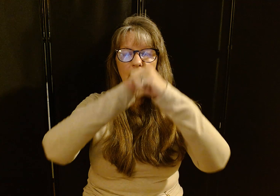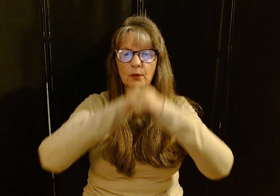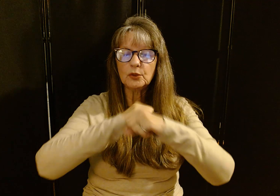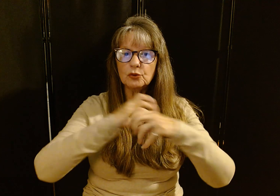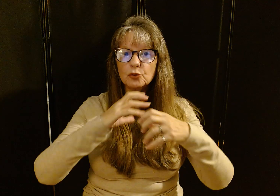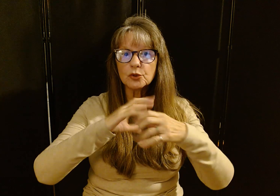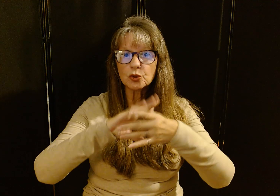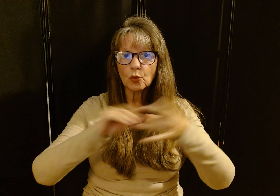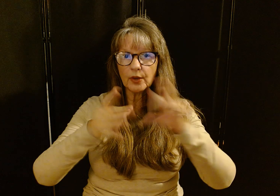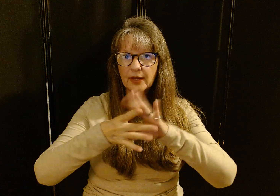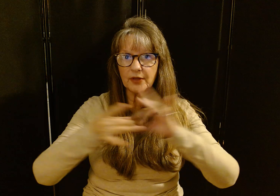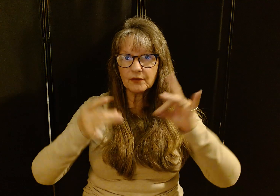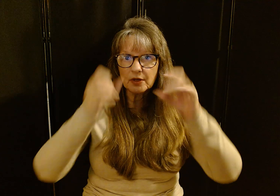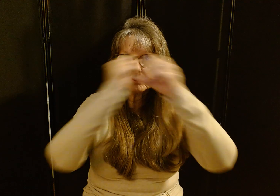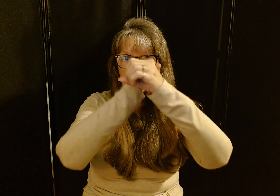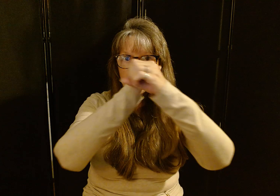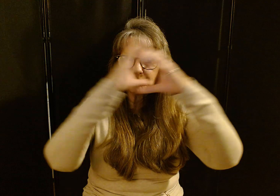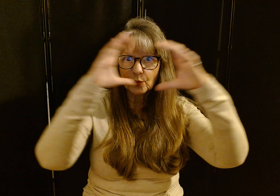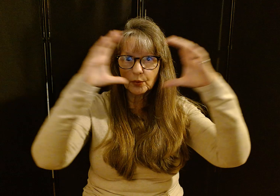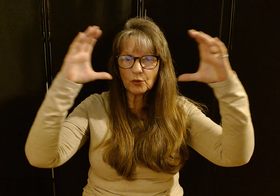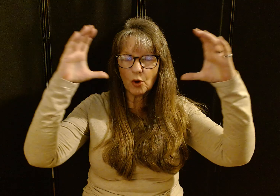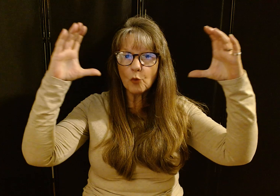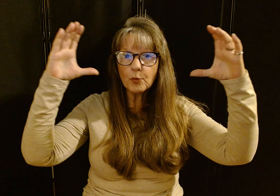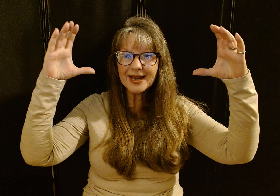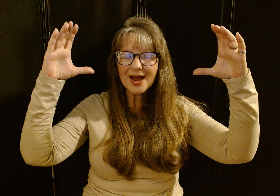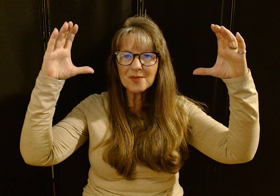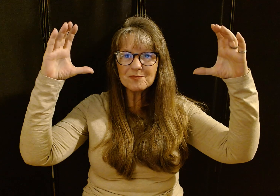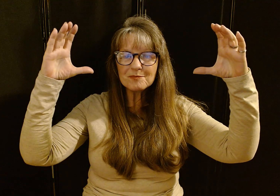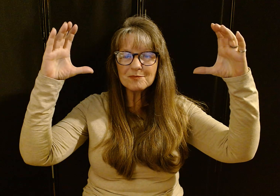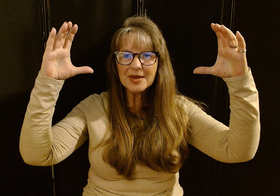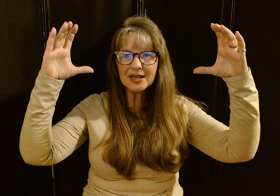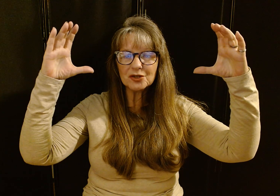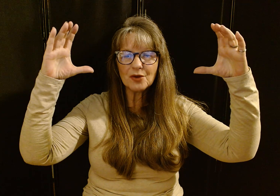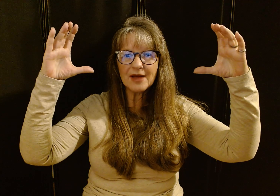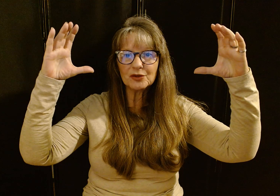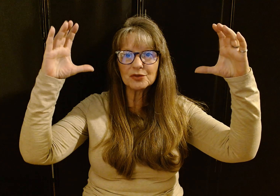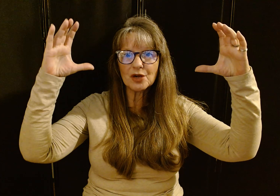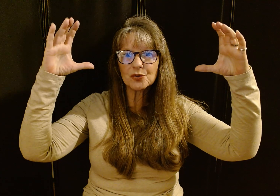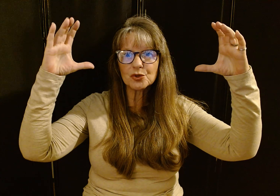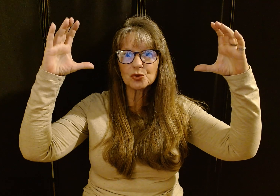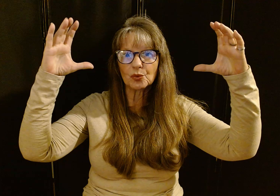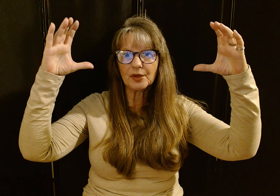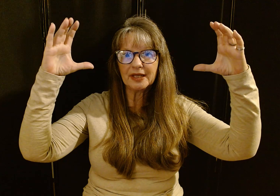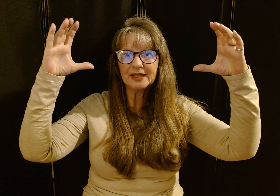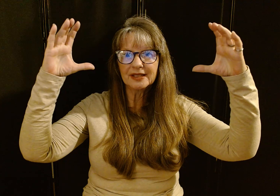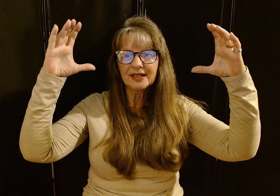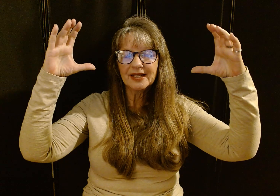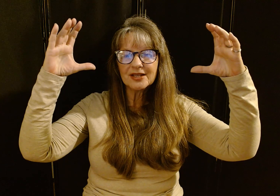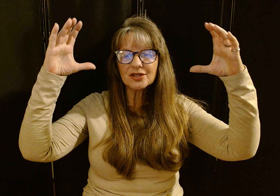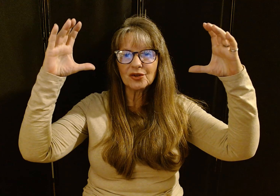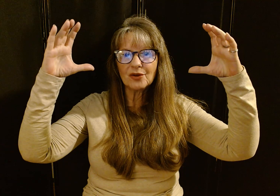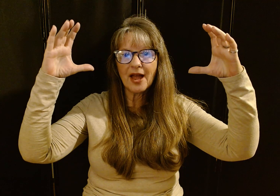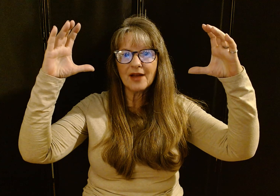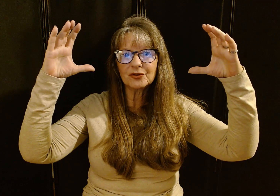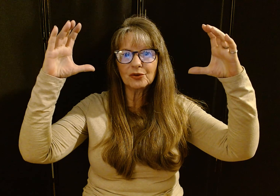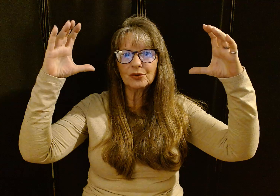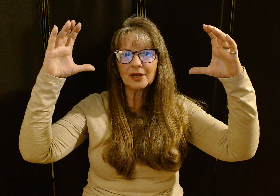when you do a story, I think I've done it before, you open it up and then you tell the story. So you can kind